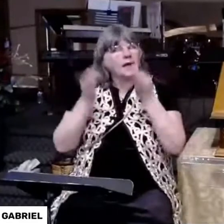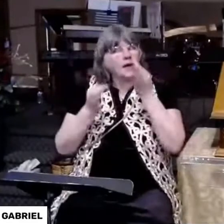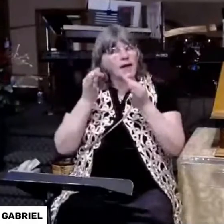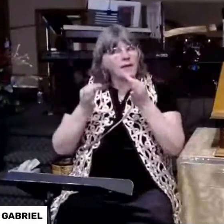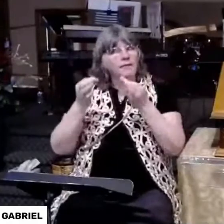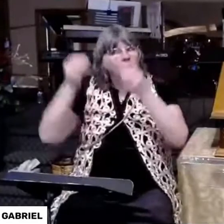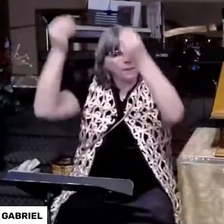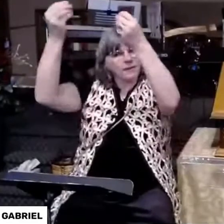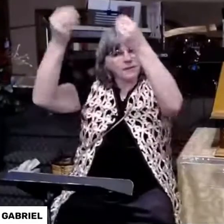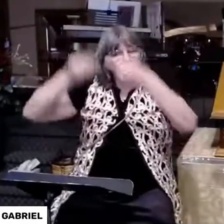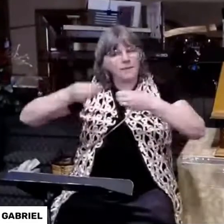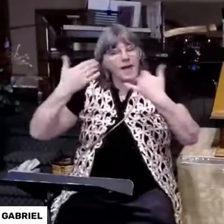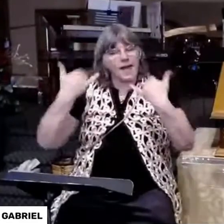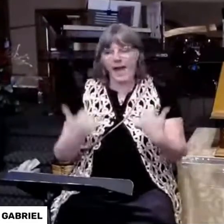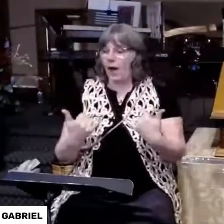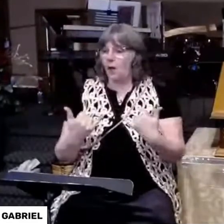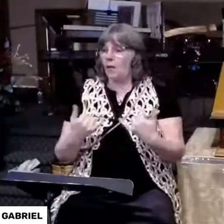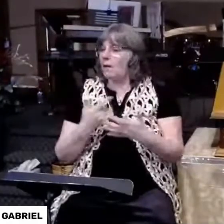would he talk about?